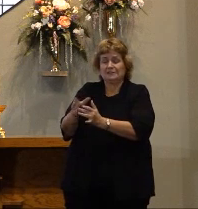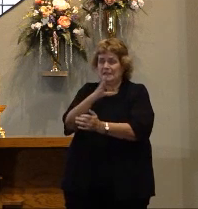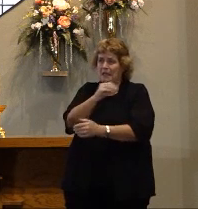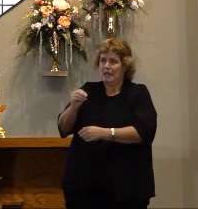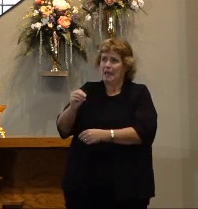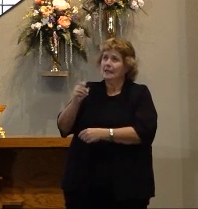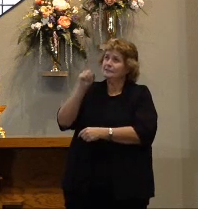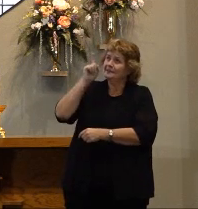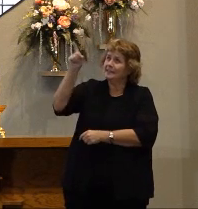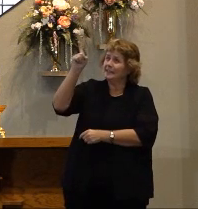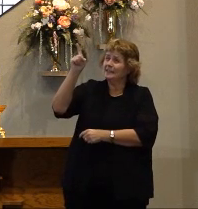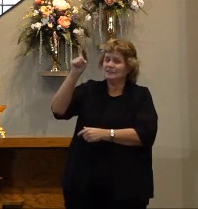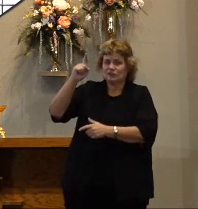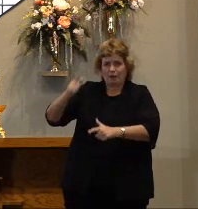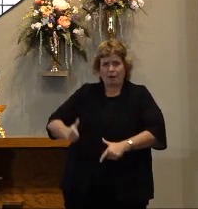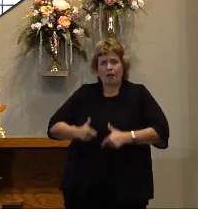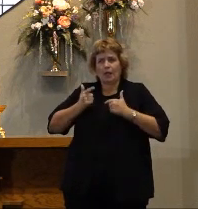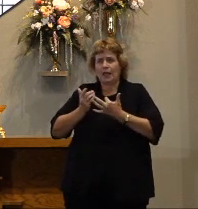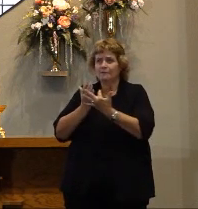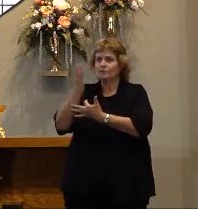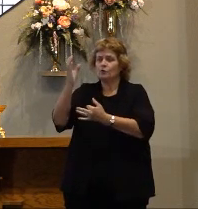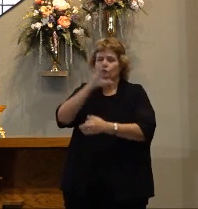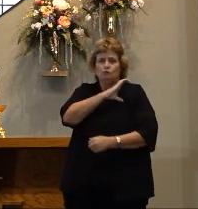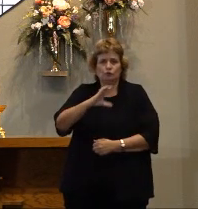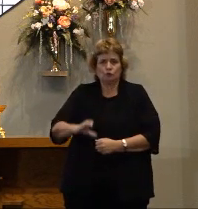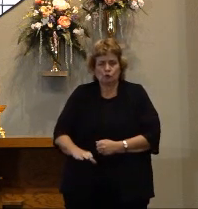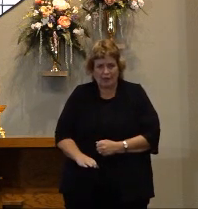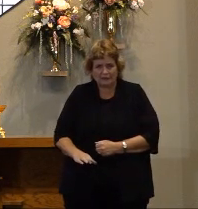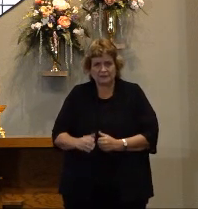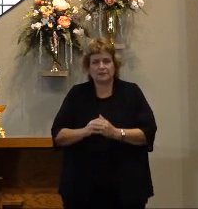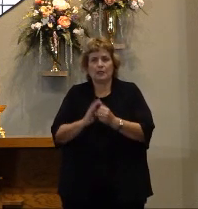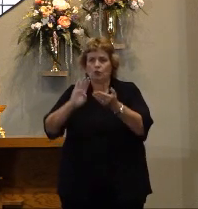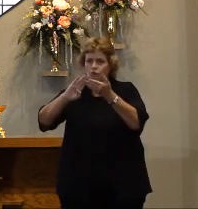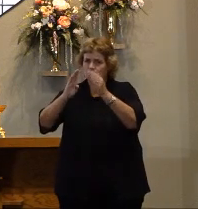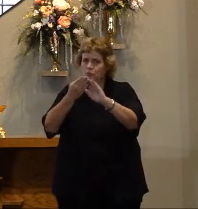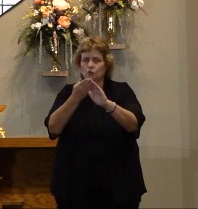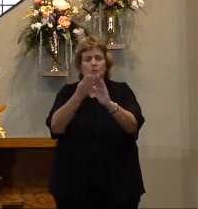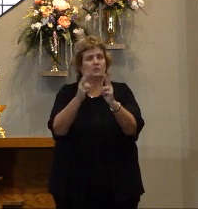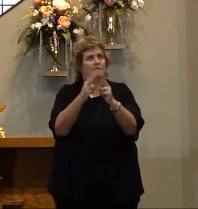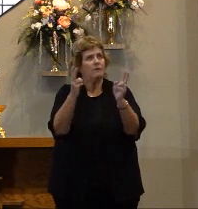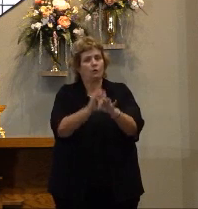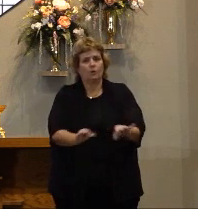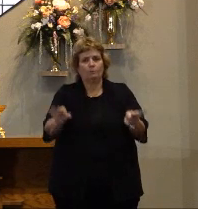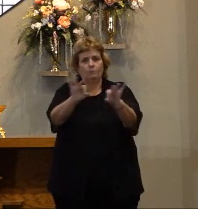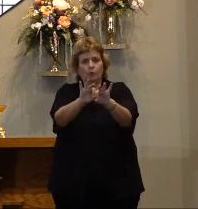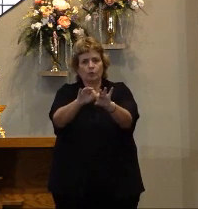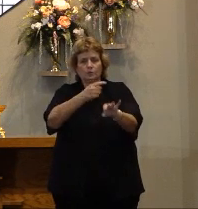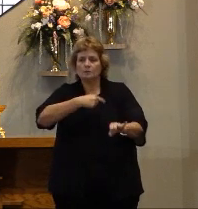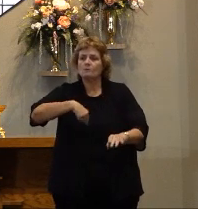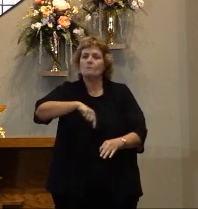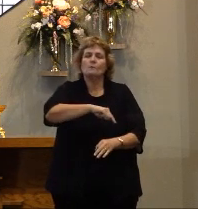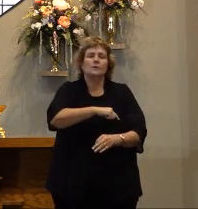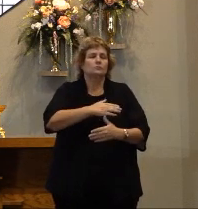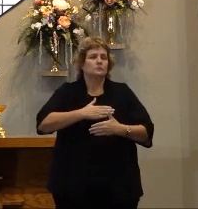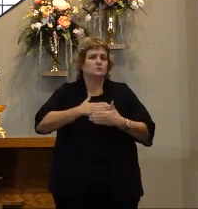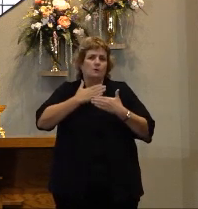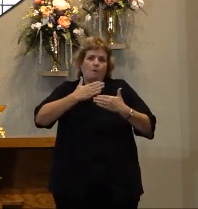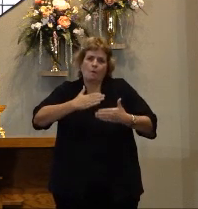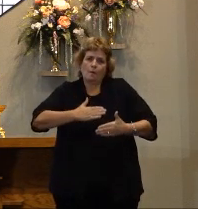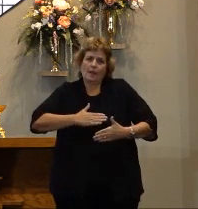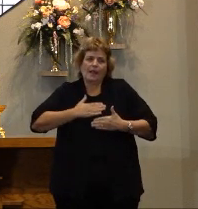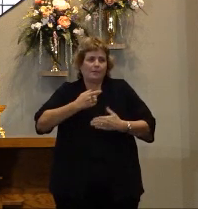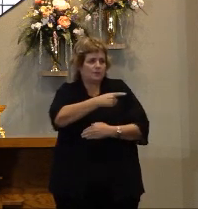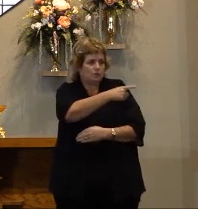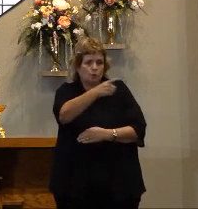life in Christ. Community is important, and we are glad that you are part of our